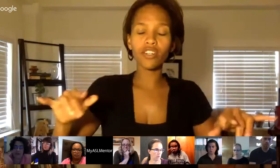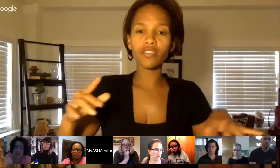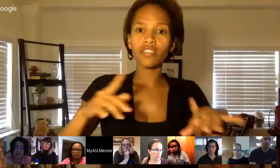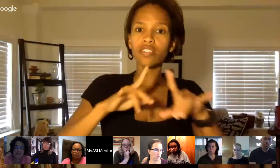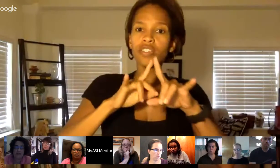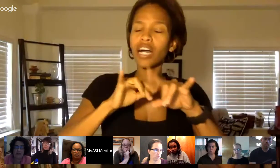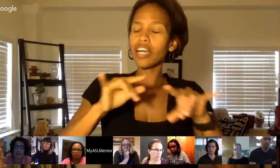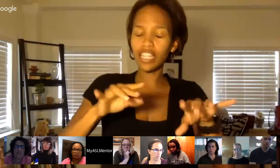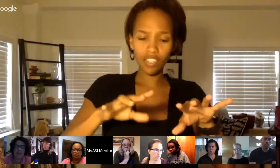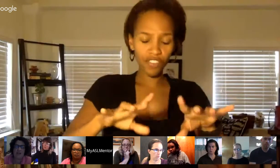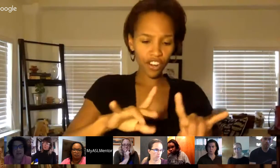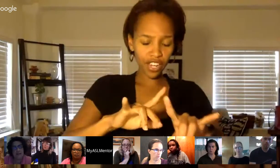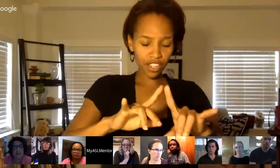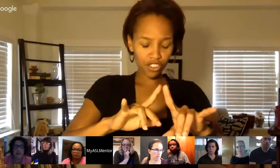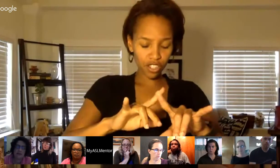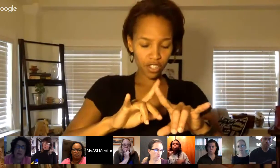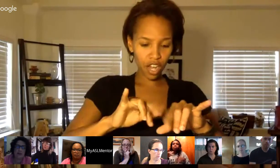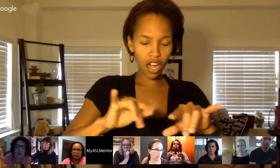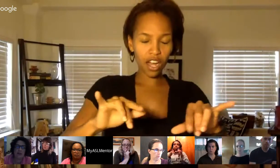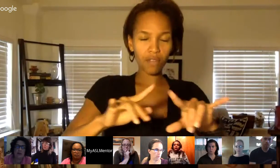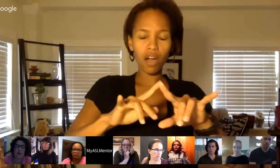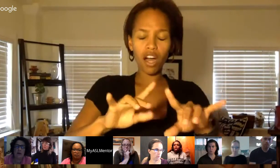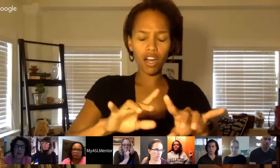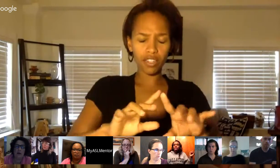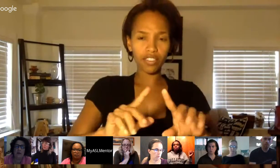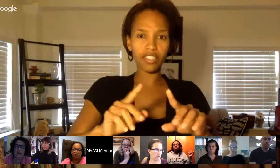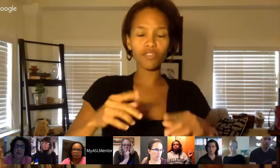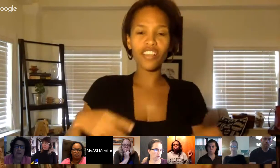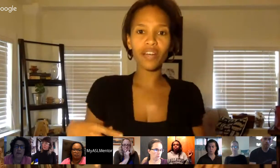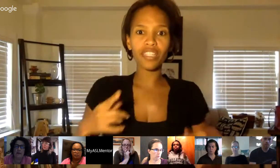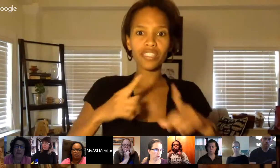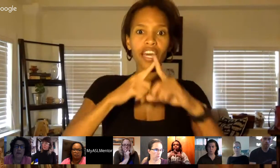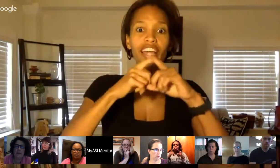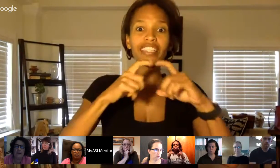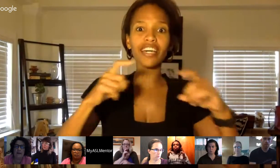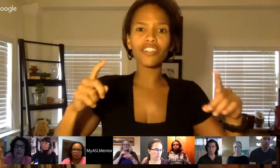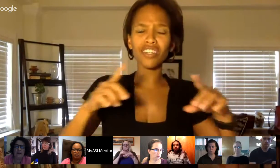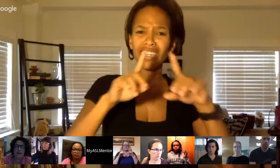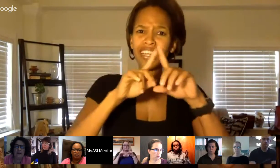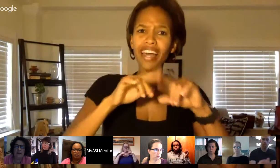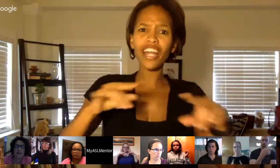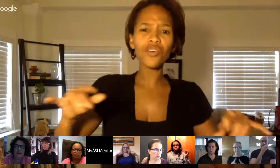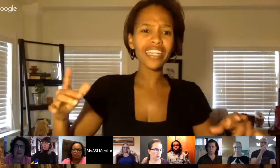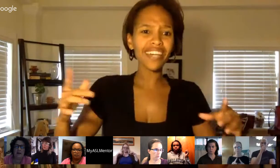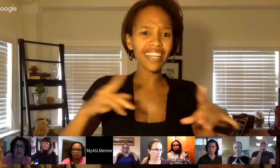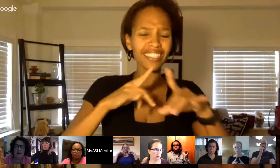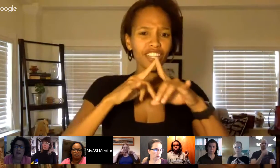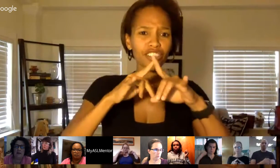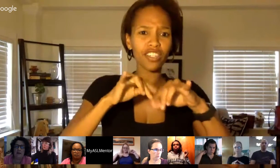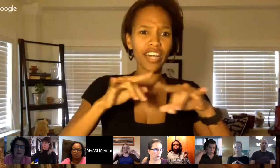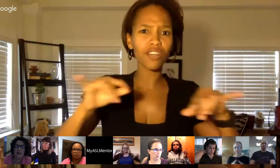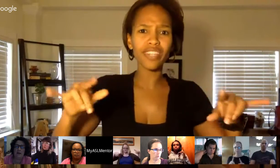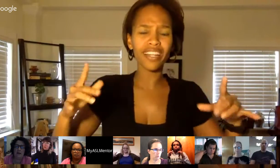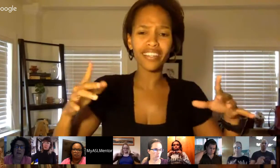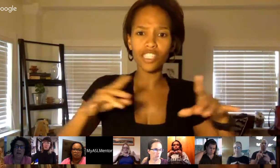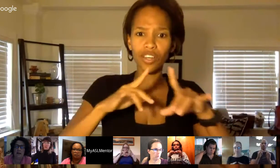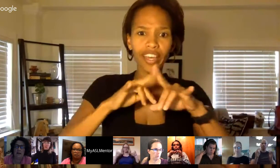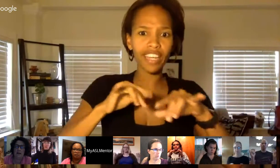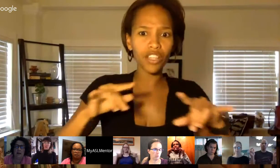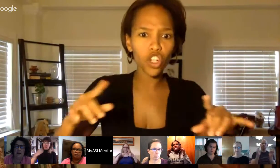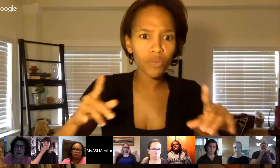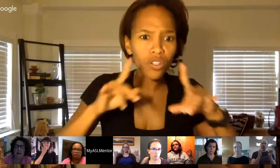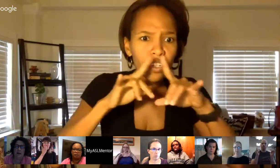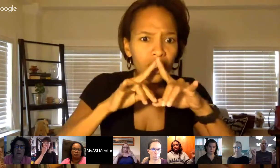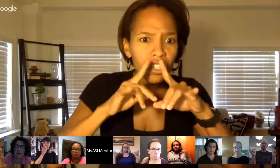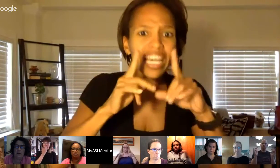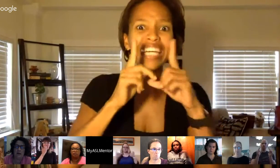etc. It's a variation on, I'm trying to think of this, etc. How do you guys sign etc.? I don't sign it like this, so I can't